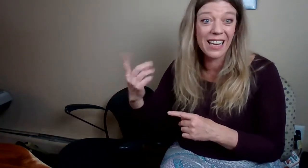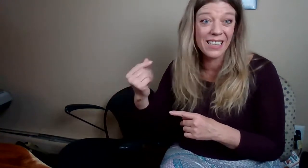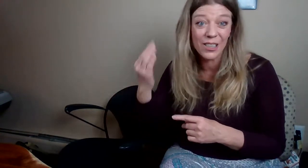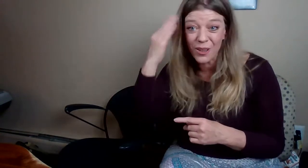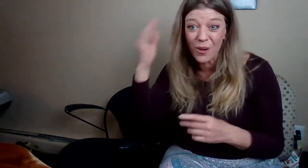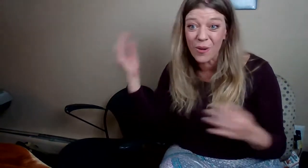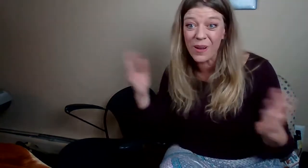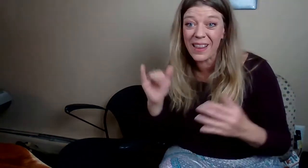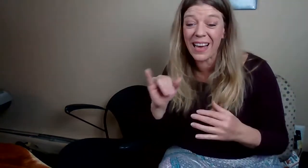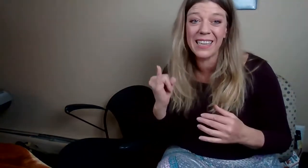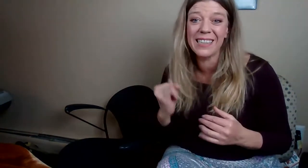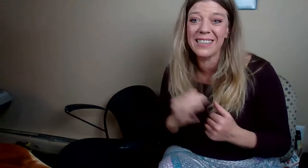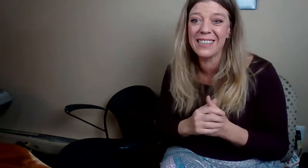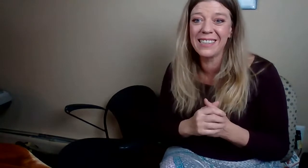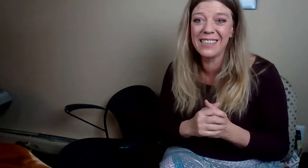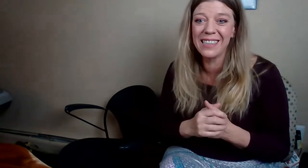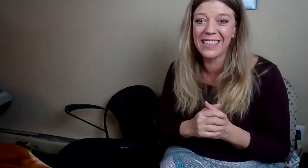Do you know what that is?